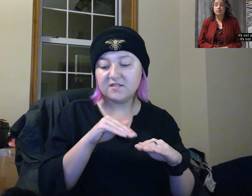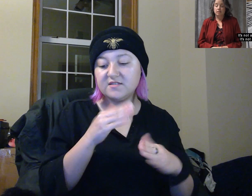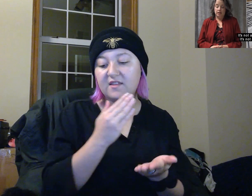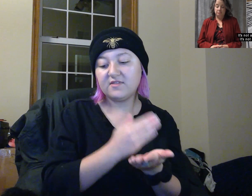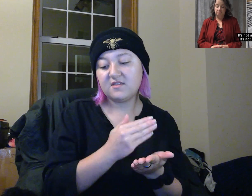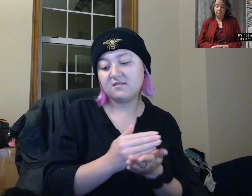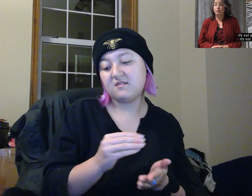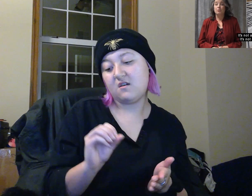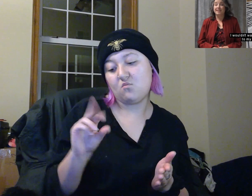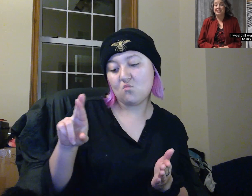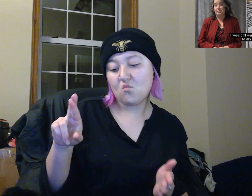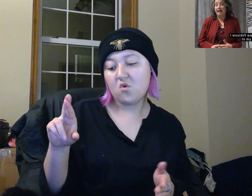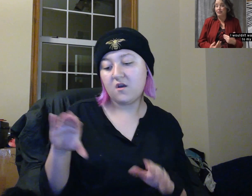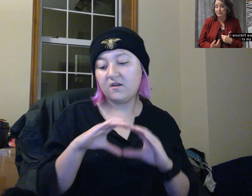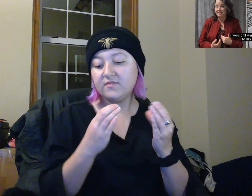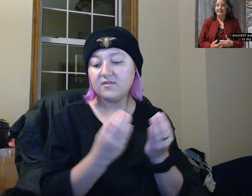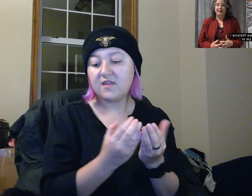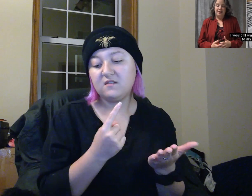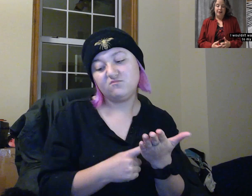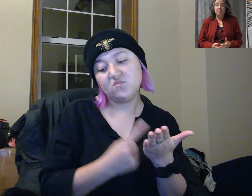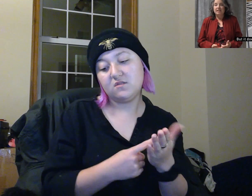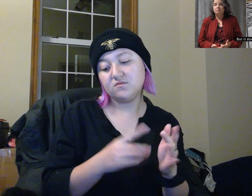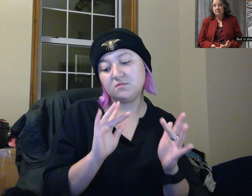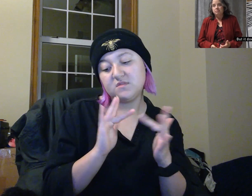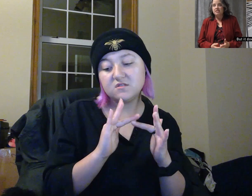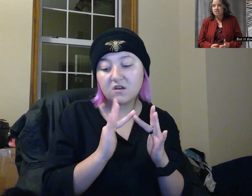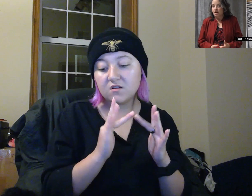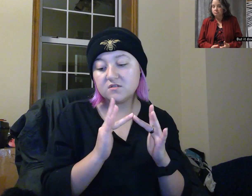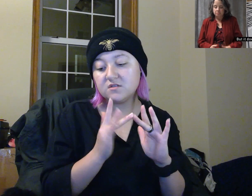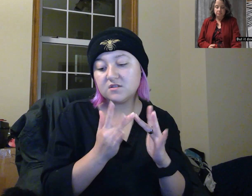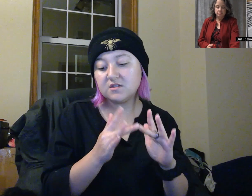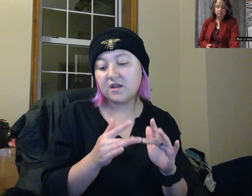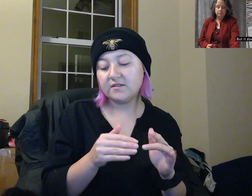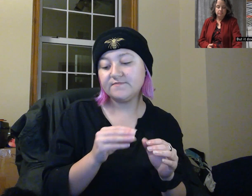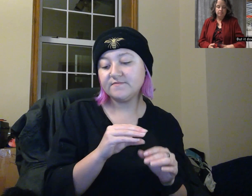elegant. I wouldn't want to attach to my house, but it does the job.